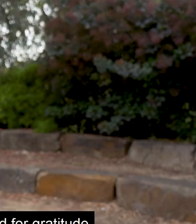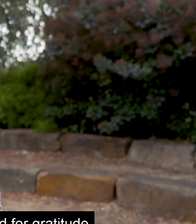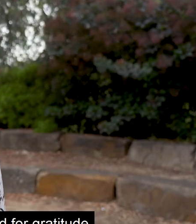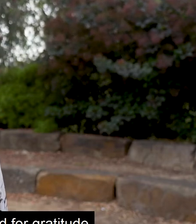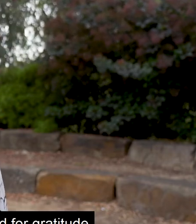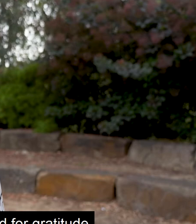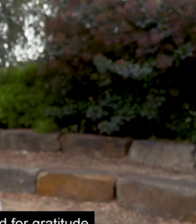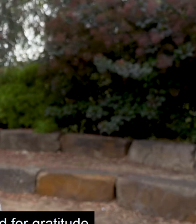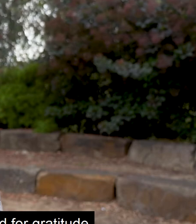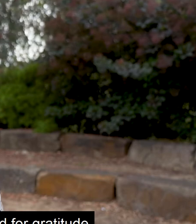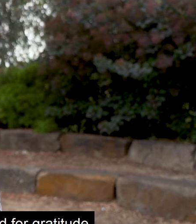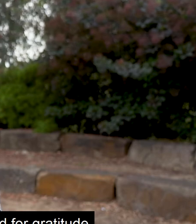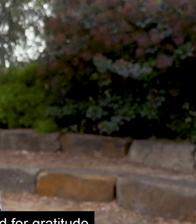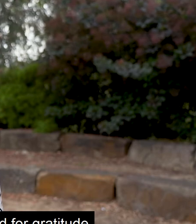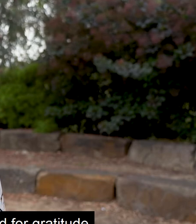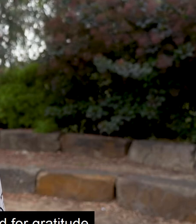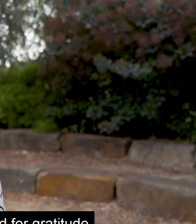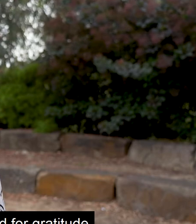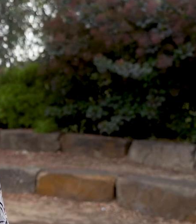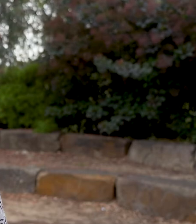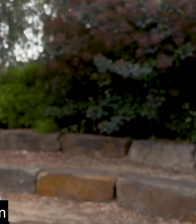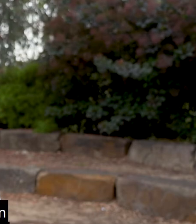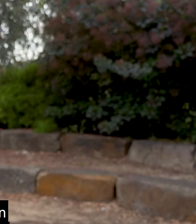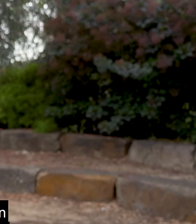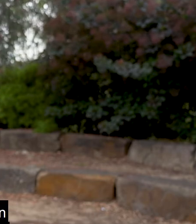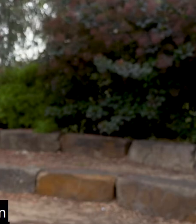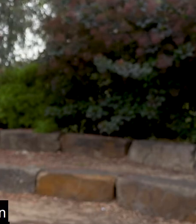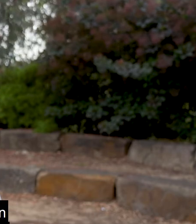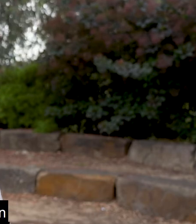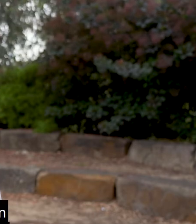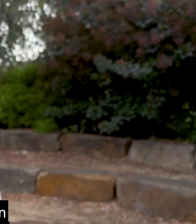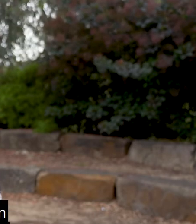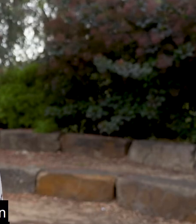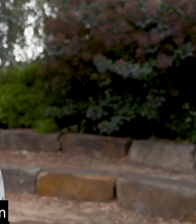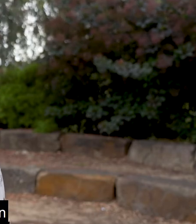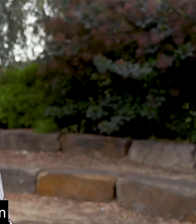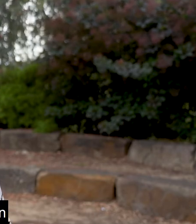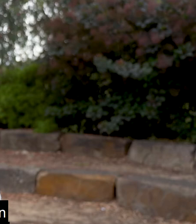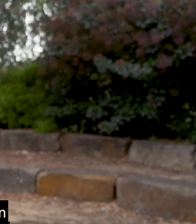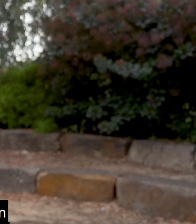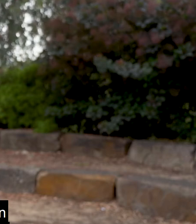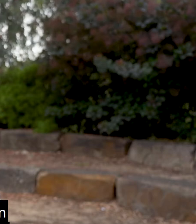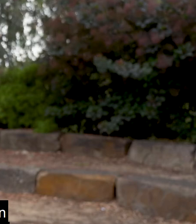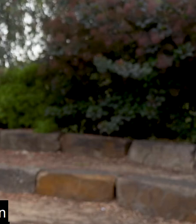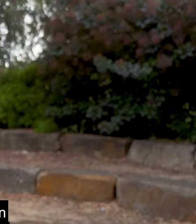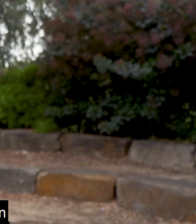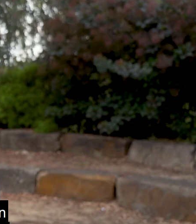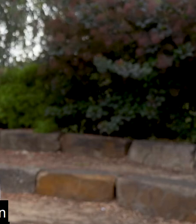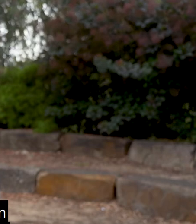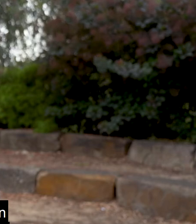journal which they can use for gratitude, reflections, or savouring or mindfulness